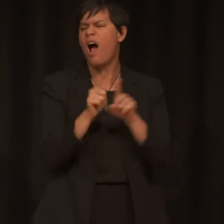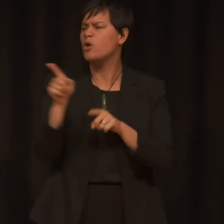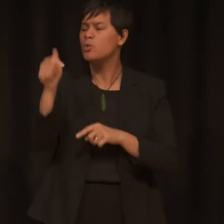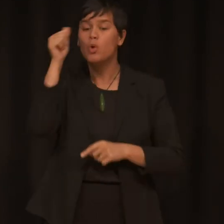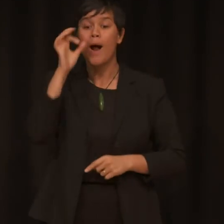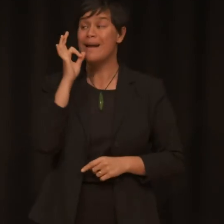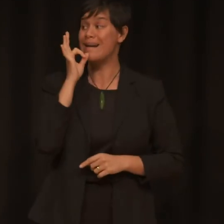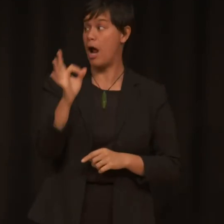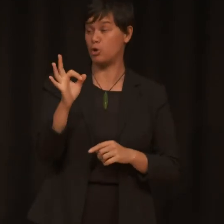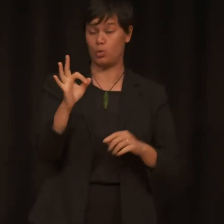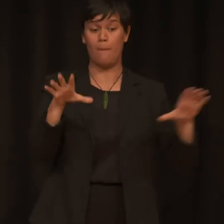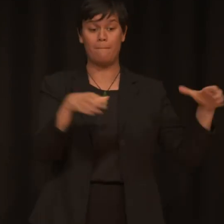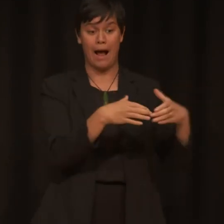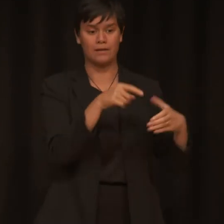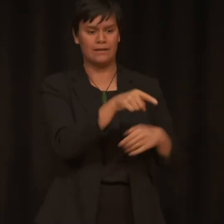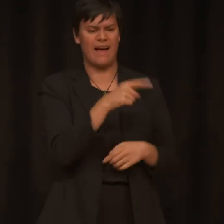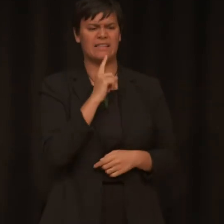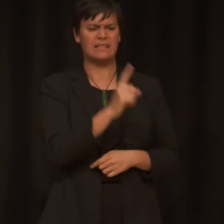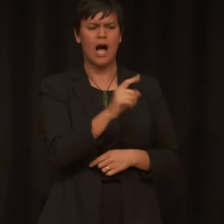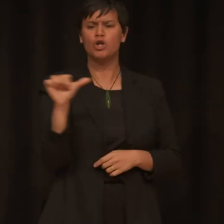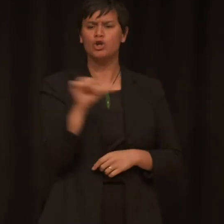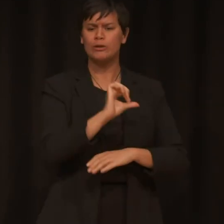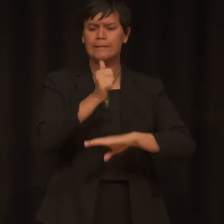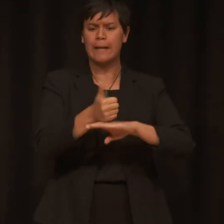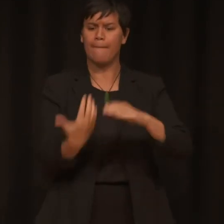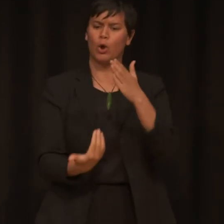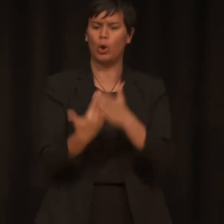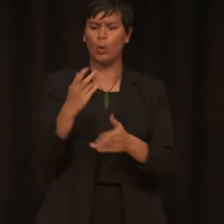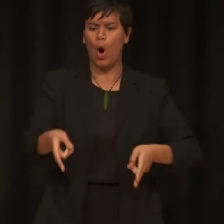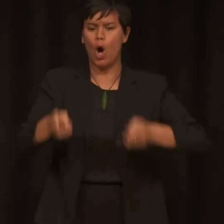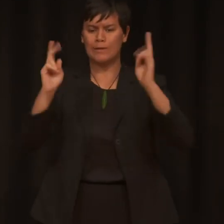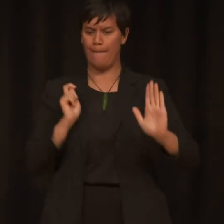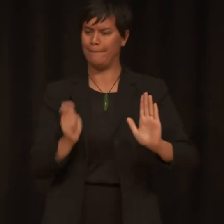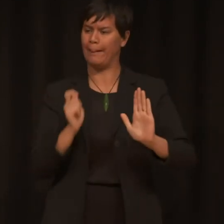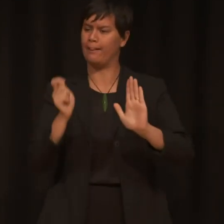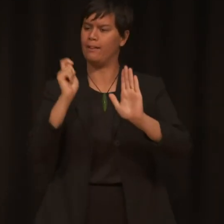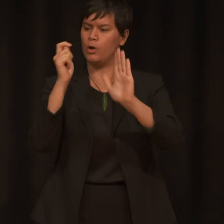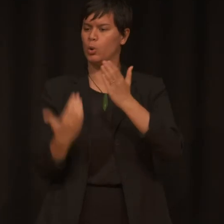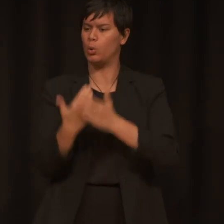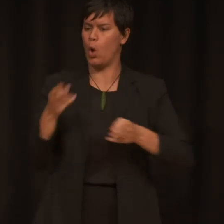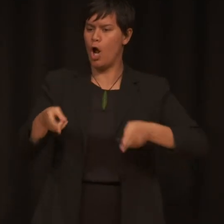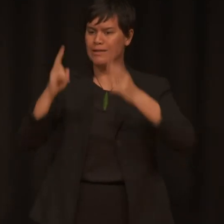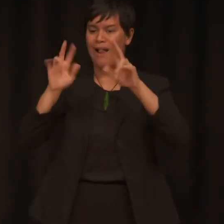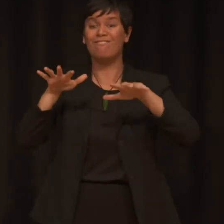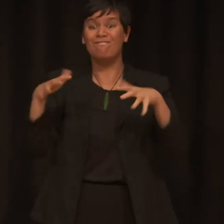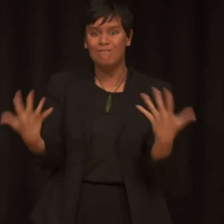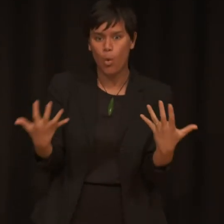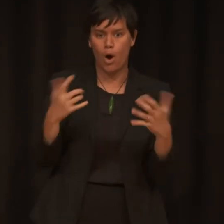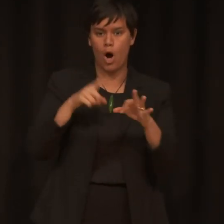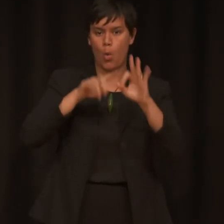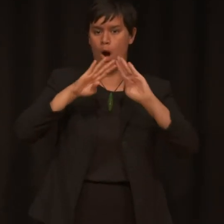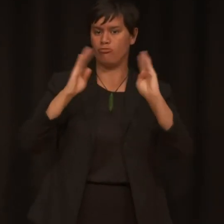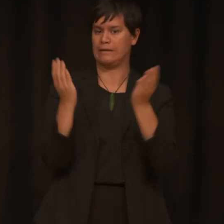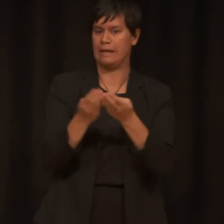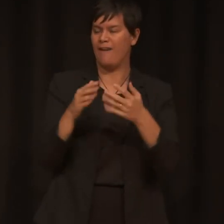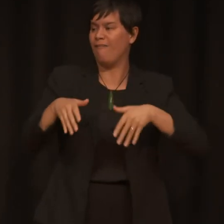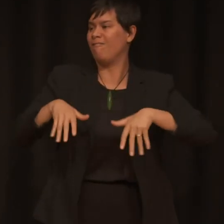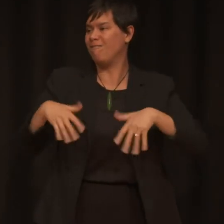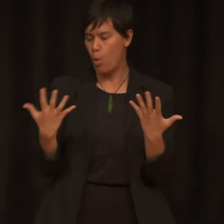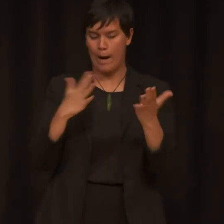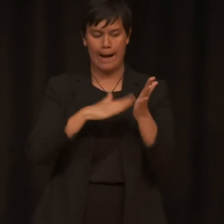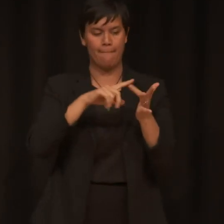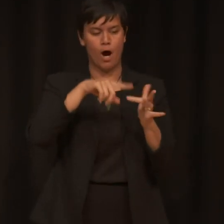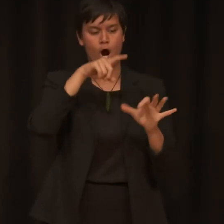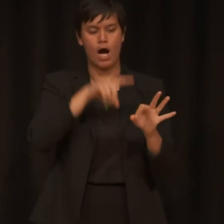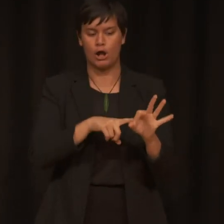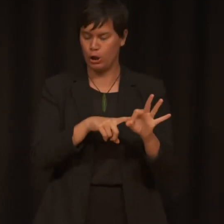Yeah. outside central Yeah. Well, look, I mean, you ask a good question because as you'll know, we're talking very publicly about starting a